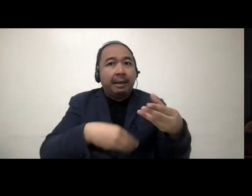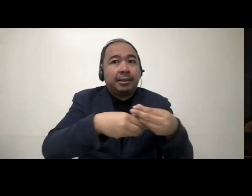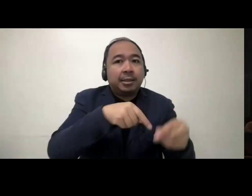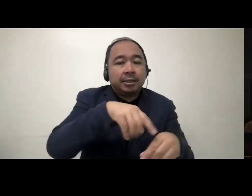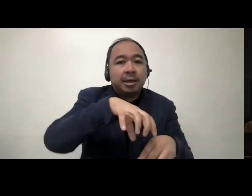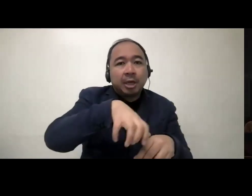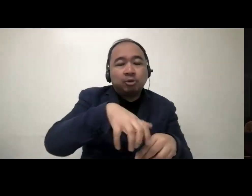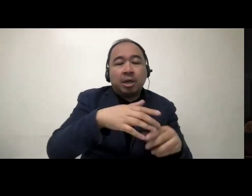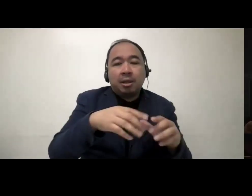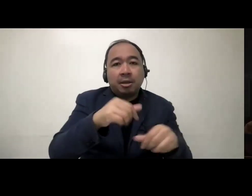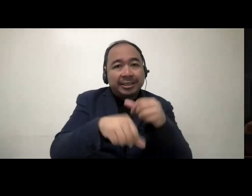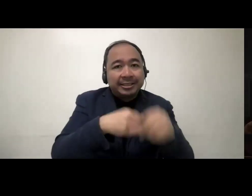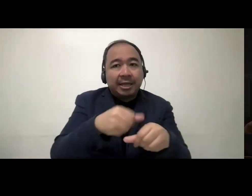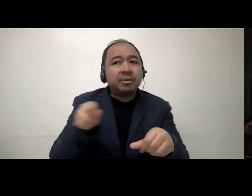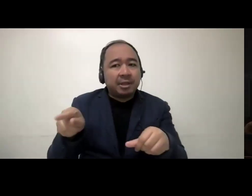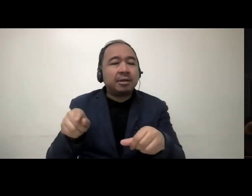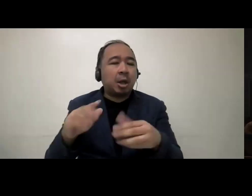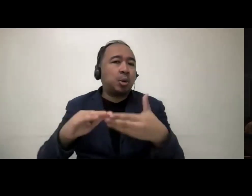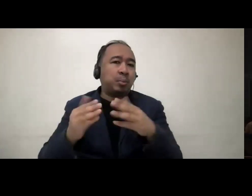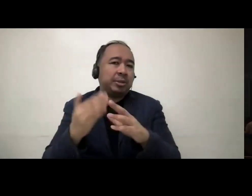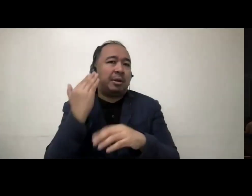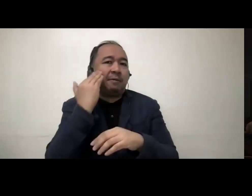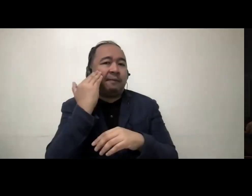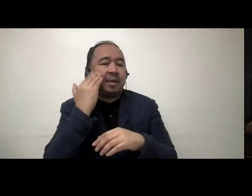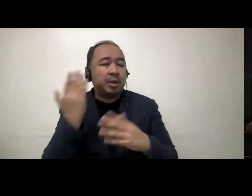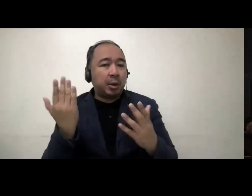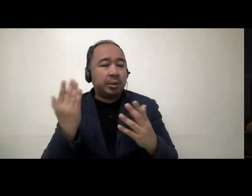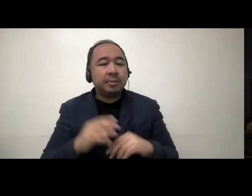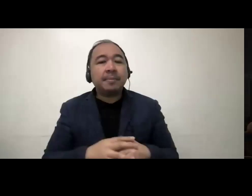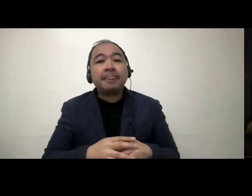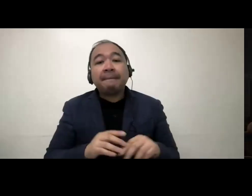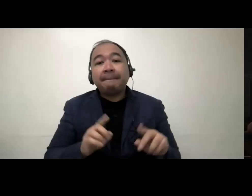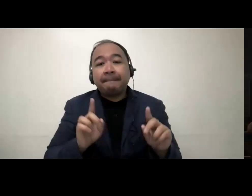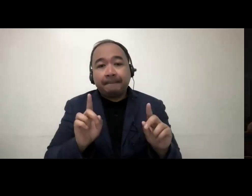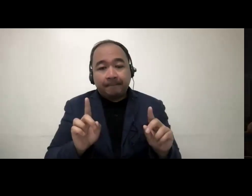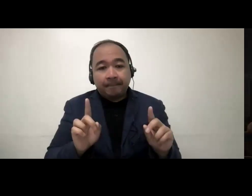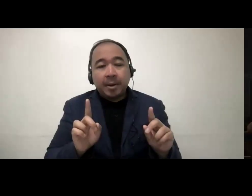they regularly access or often access. The communities often access. But